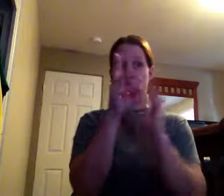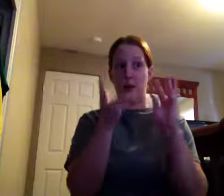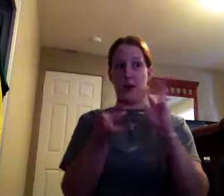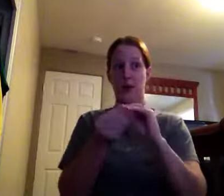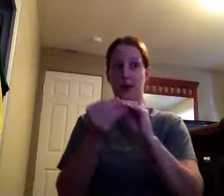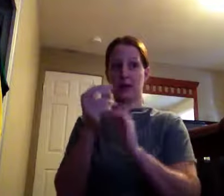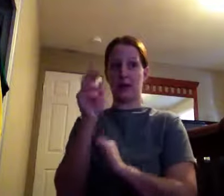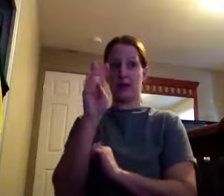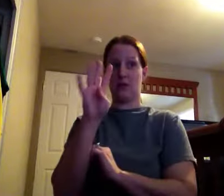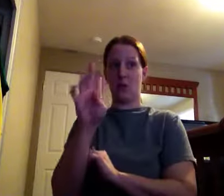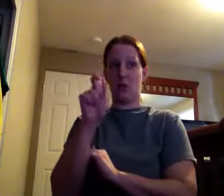of